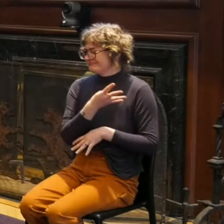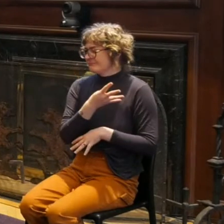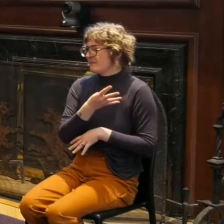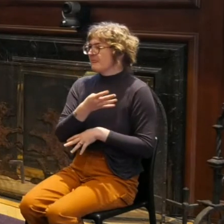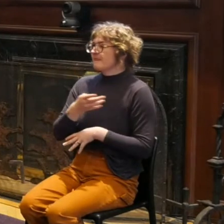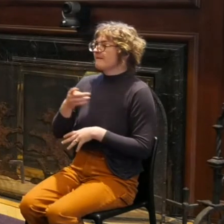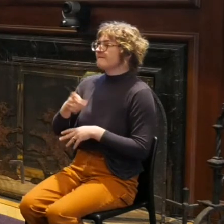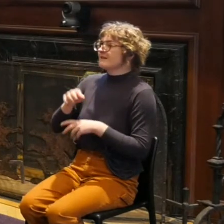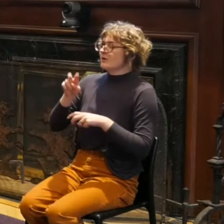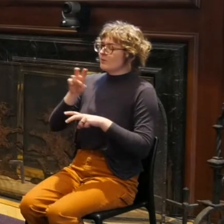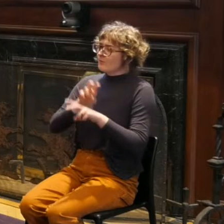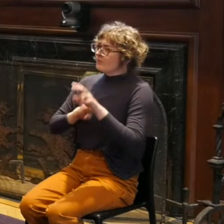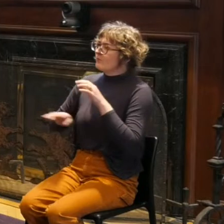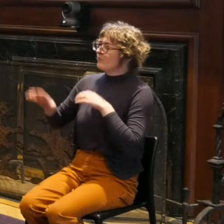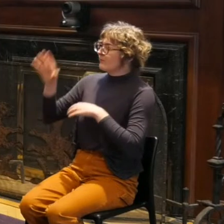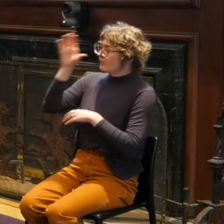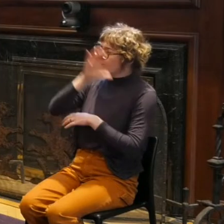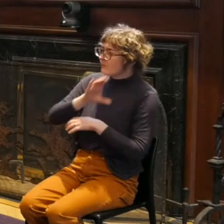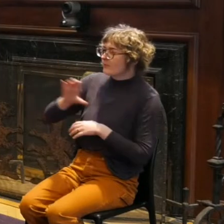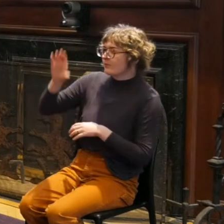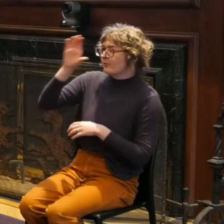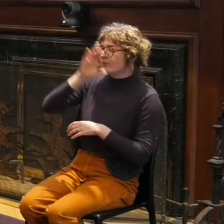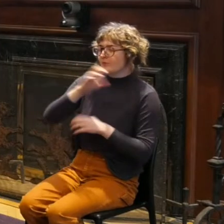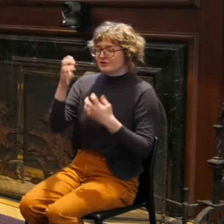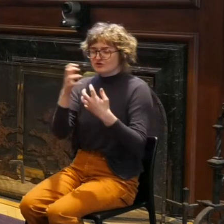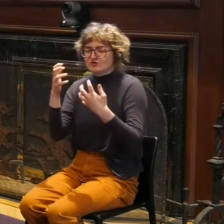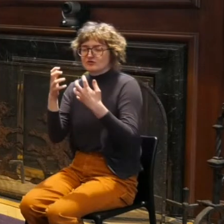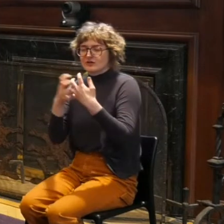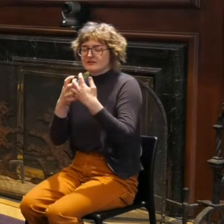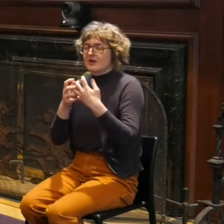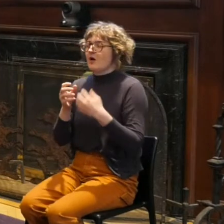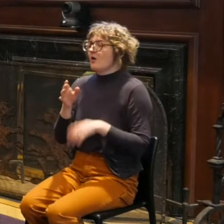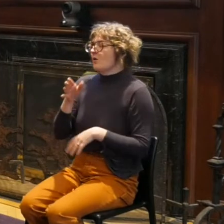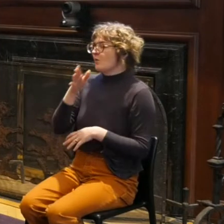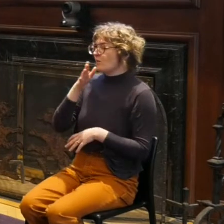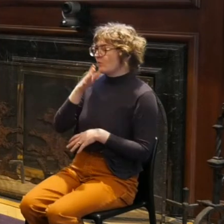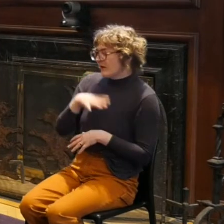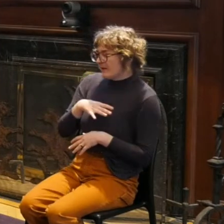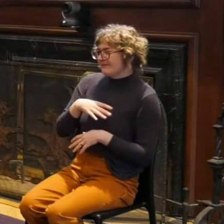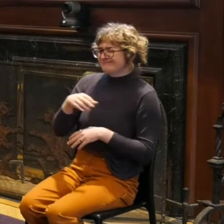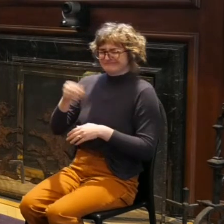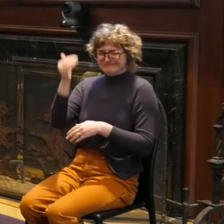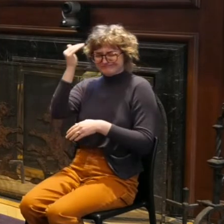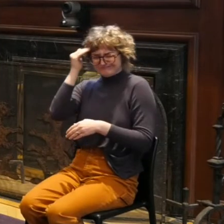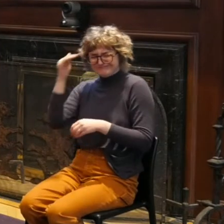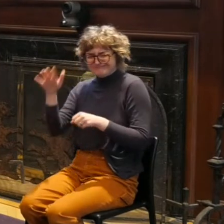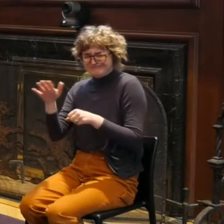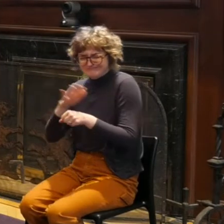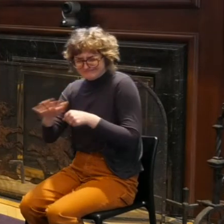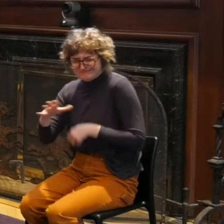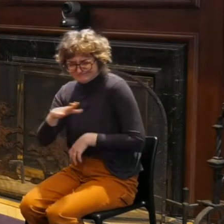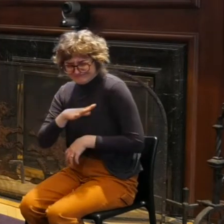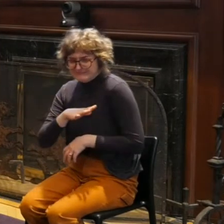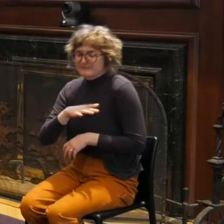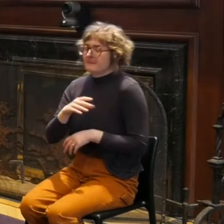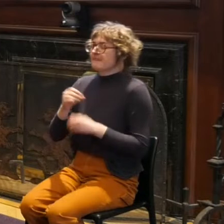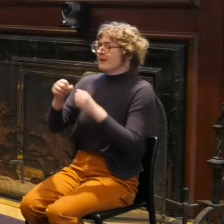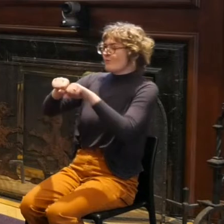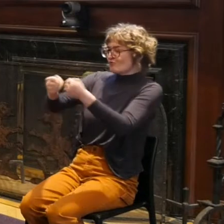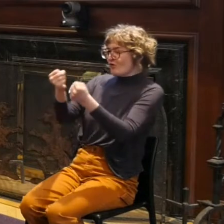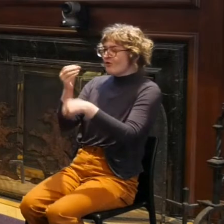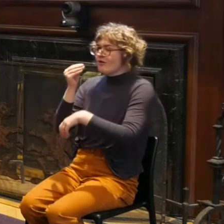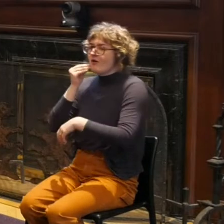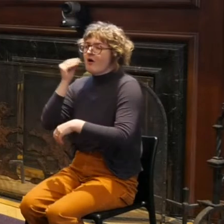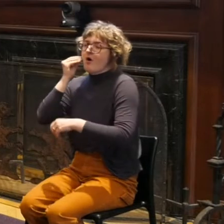from the wandering jigsaw women who swear they have learned enough from them, from the broken houses that pour out